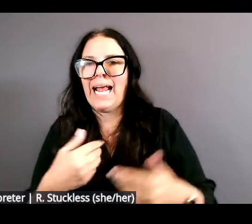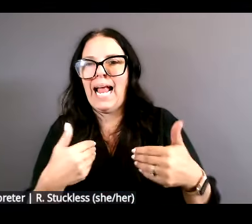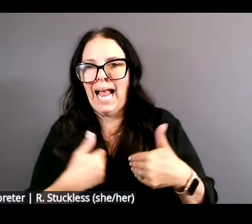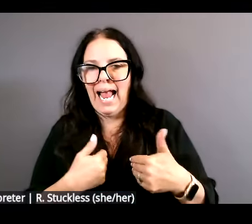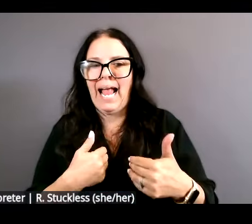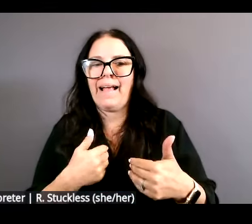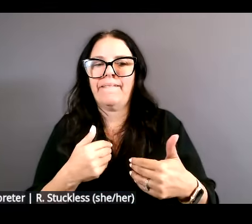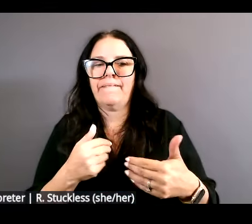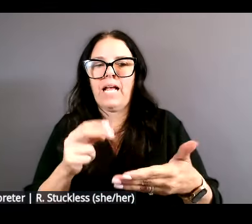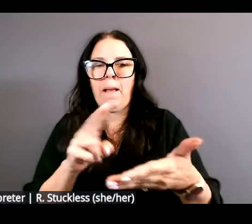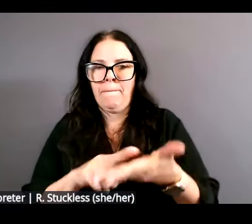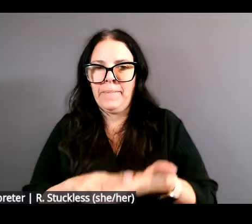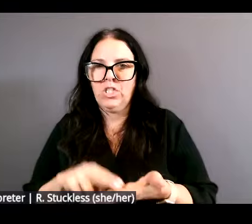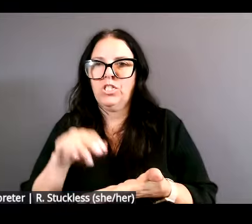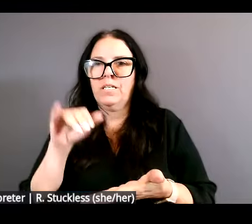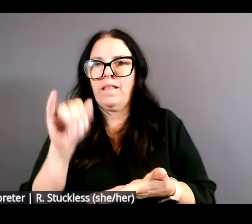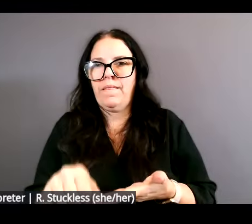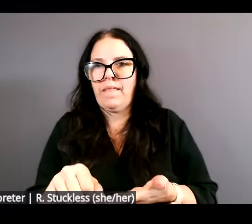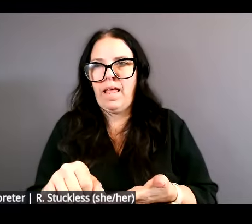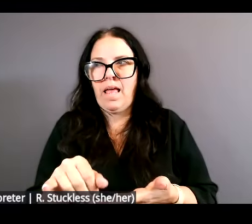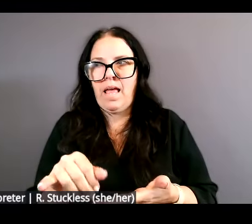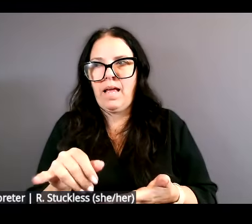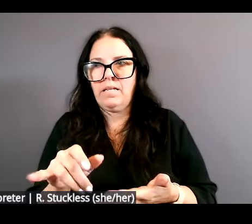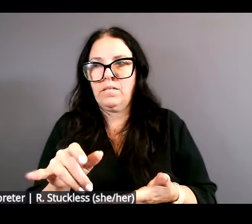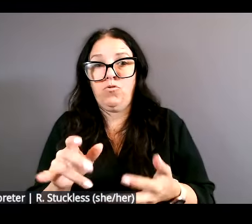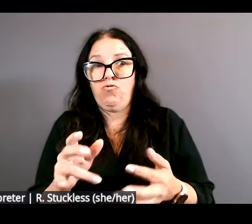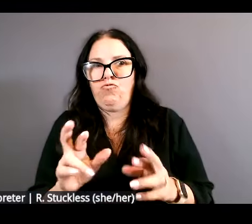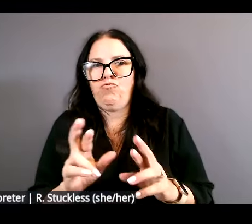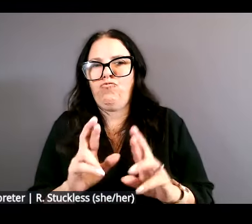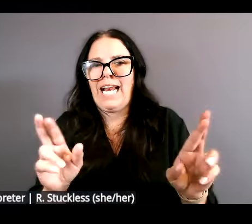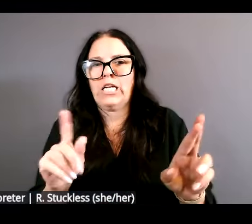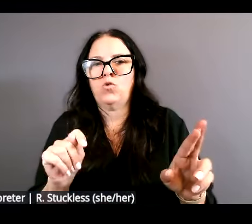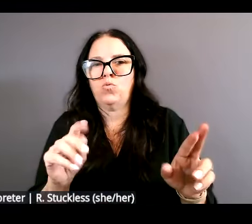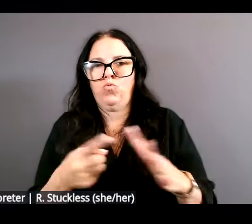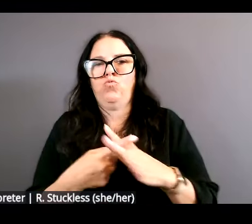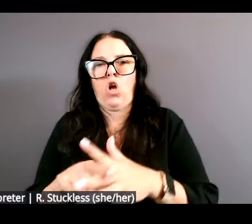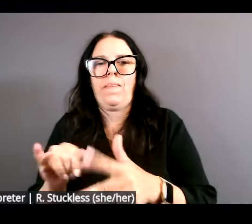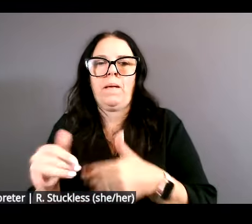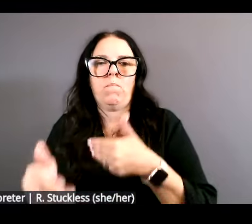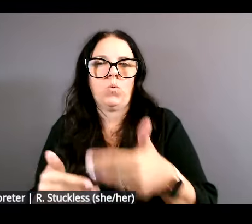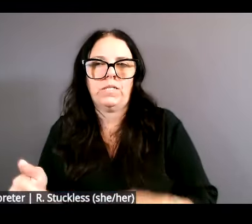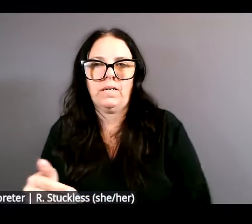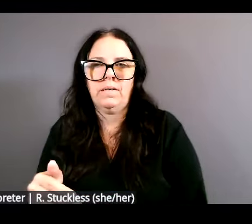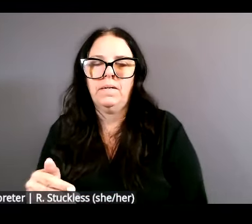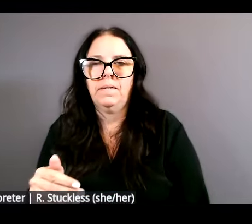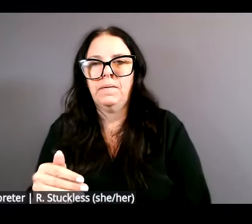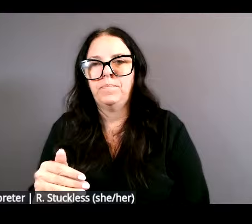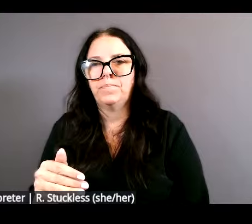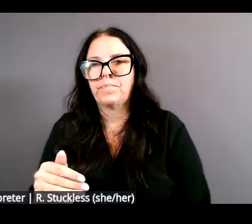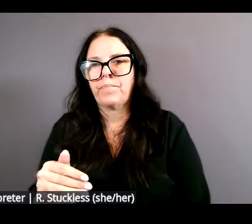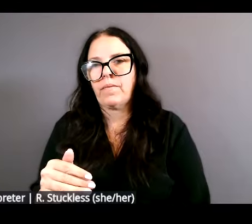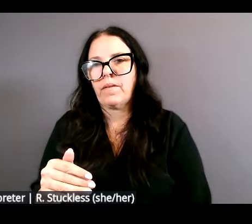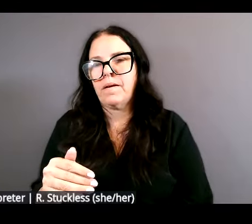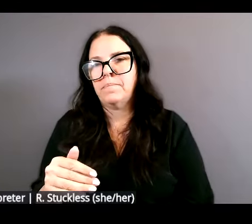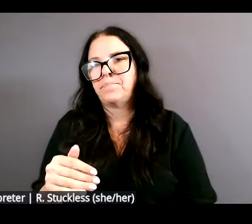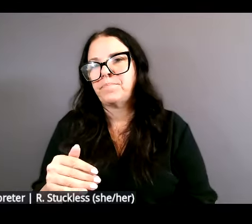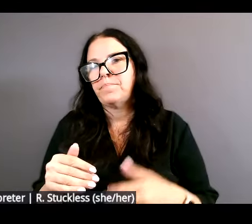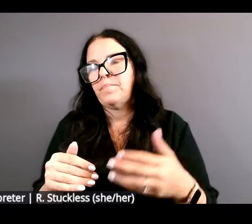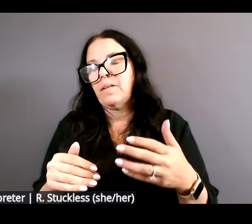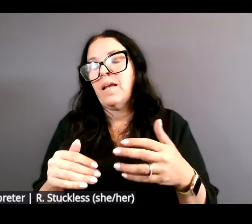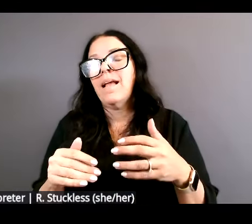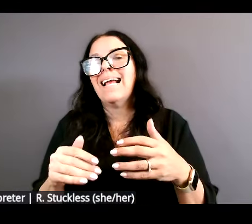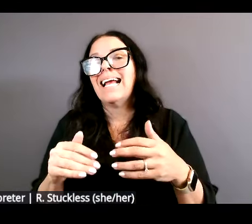petition that is ready to go through the process, basically. That way we can catch